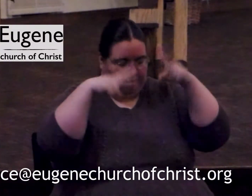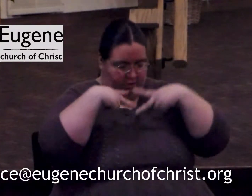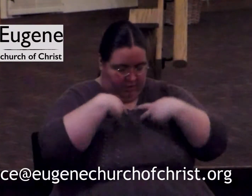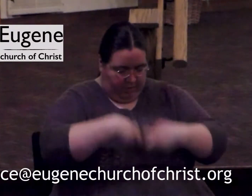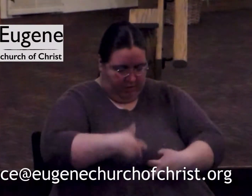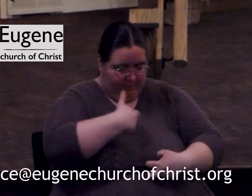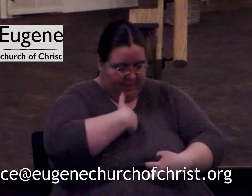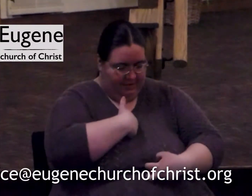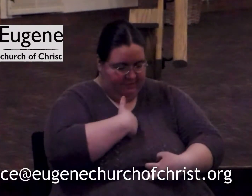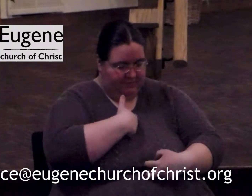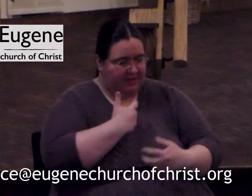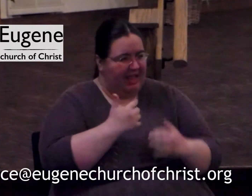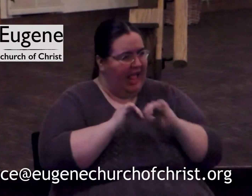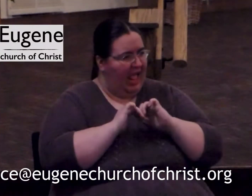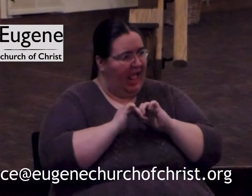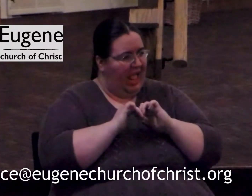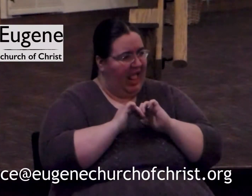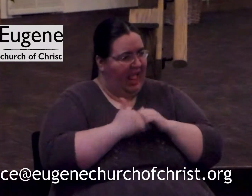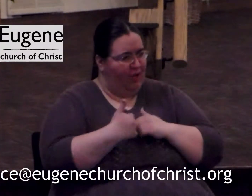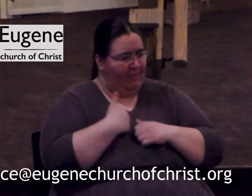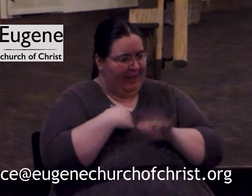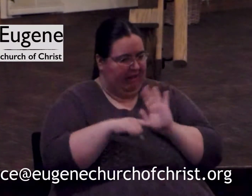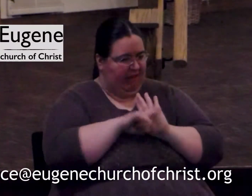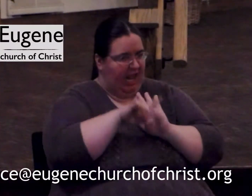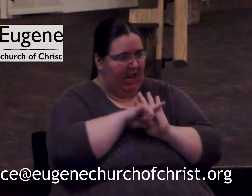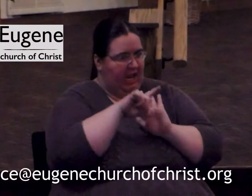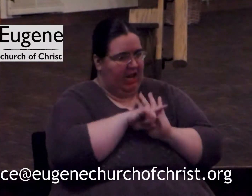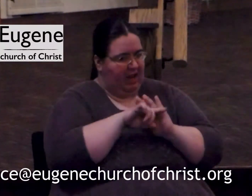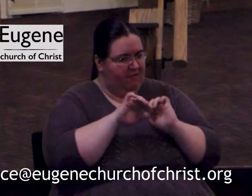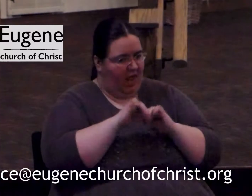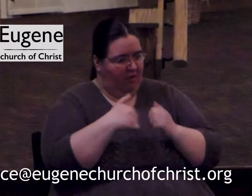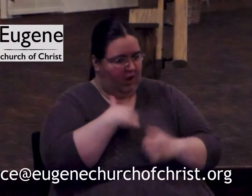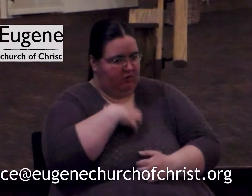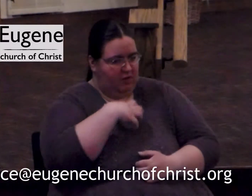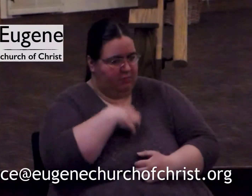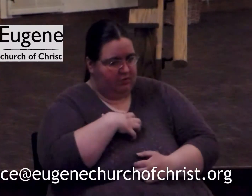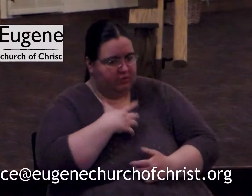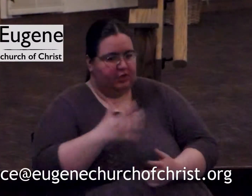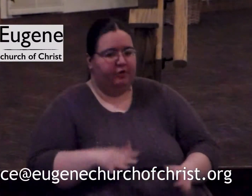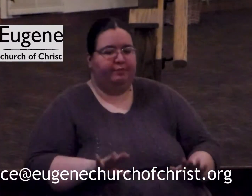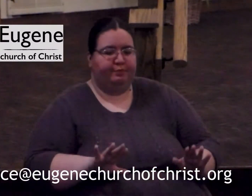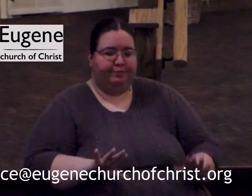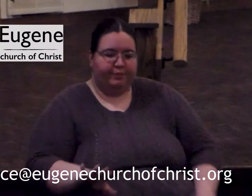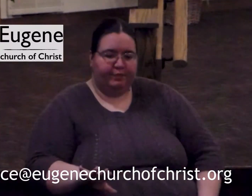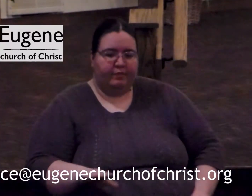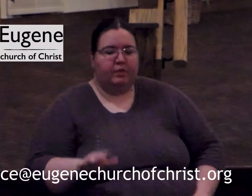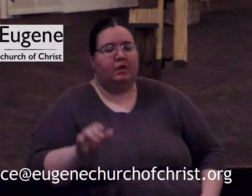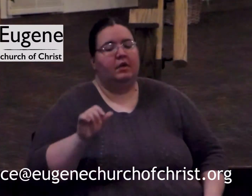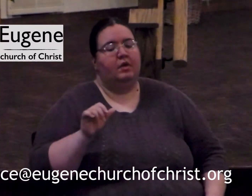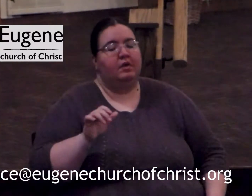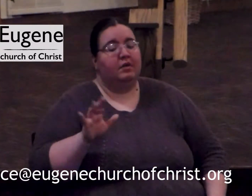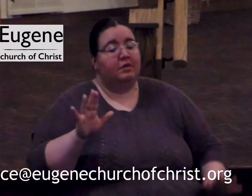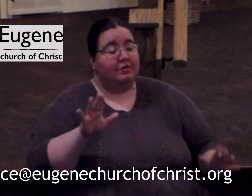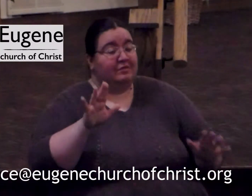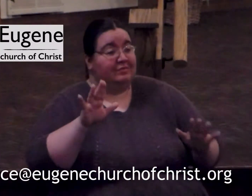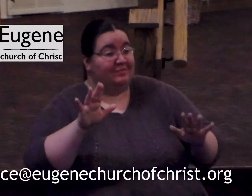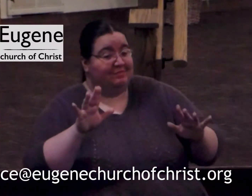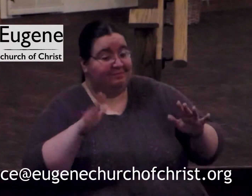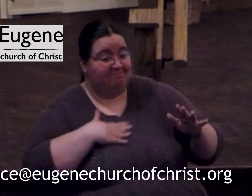am I grumbling? And how can I do better to change that? Don't grumble with each other. Brothers and sisters, as an example of patience in the face of